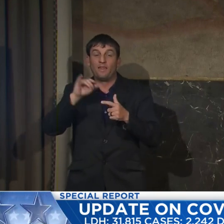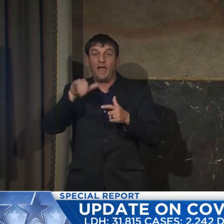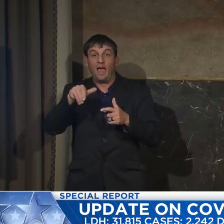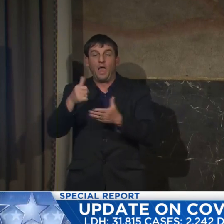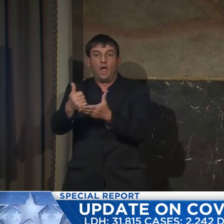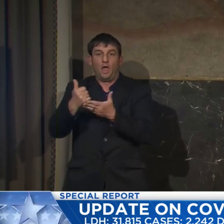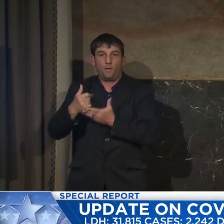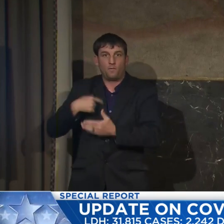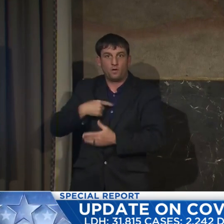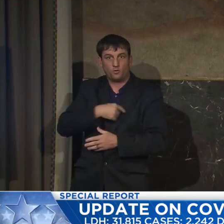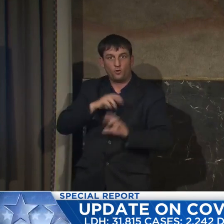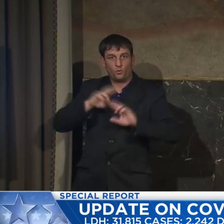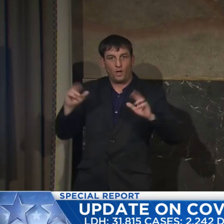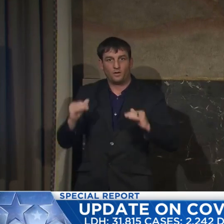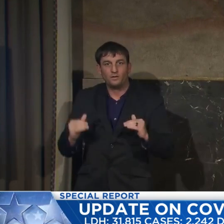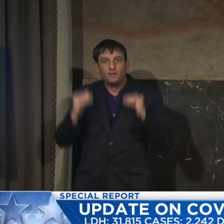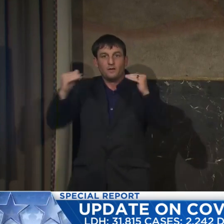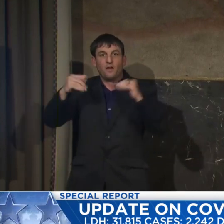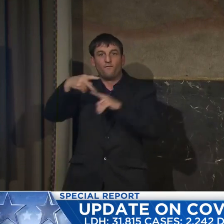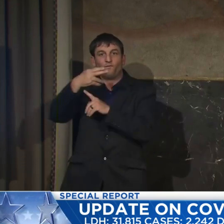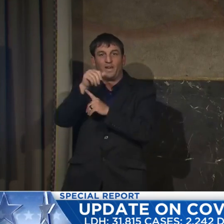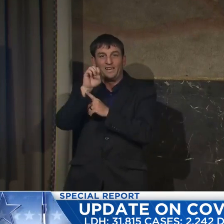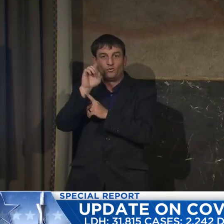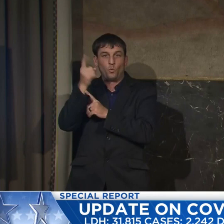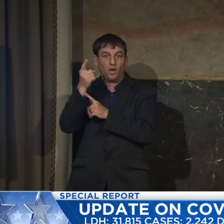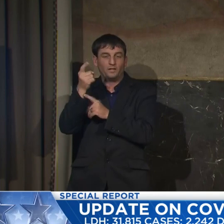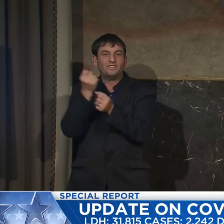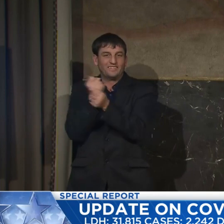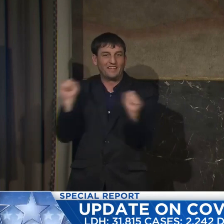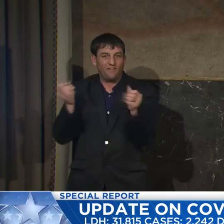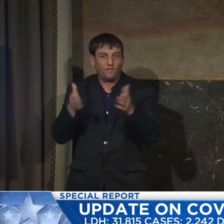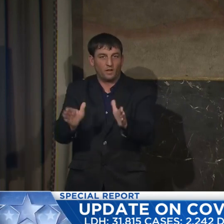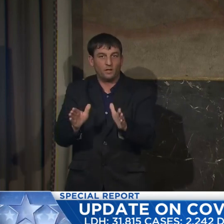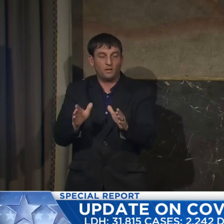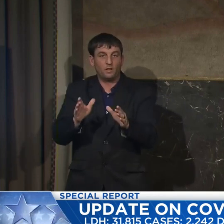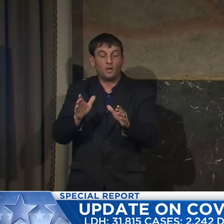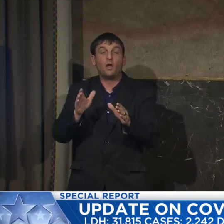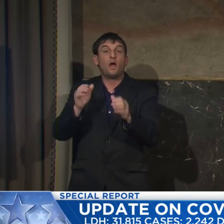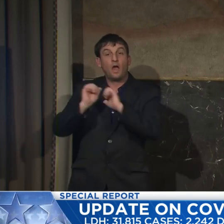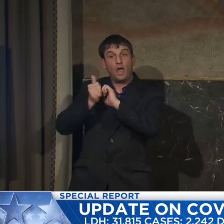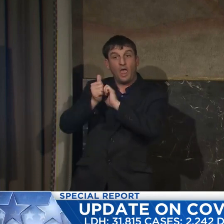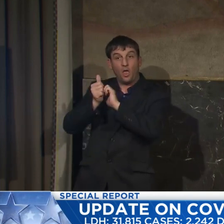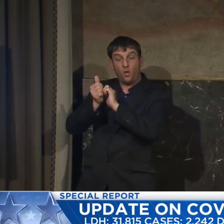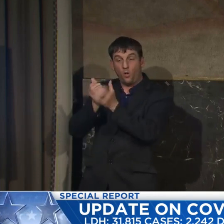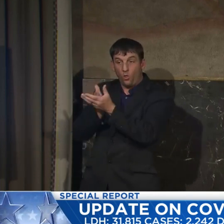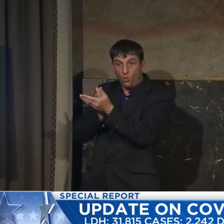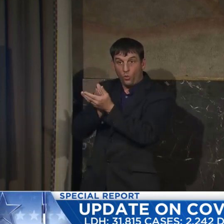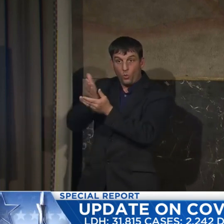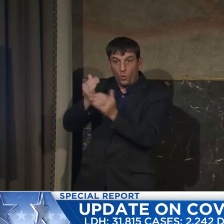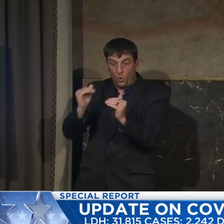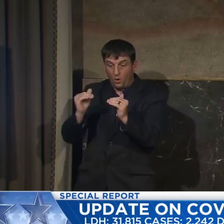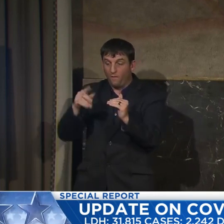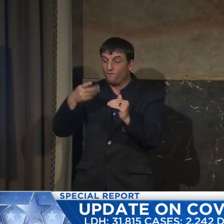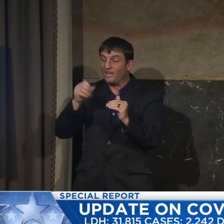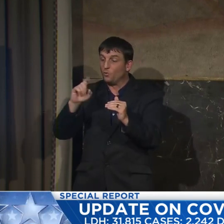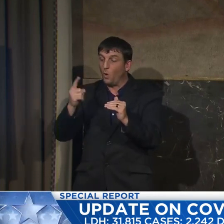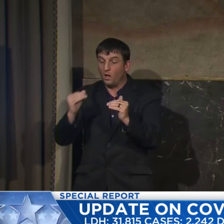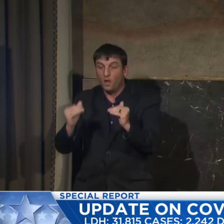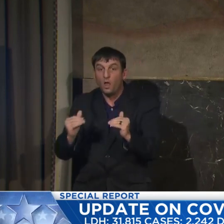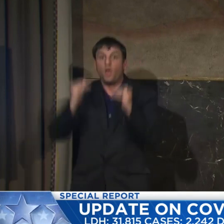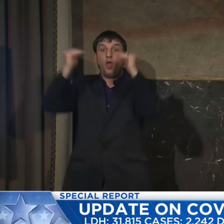can enter phase one, and I think do so safely. But whether we get through phase one safely really depends